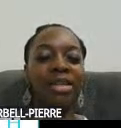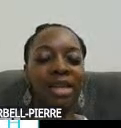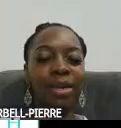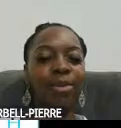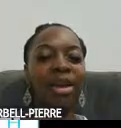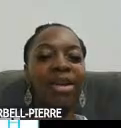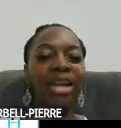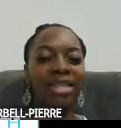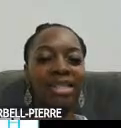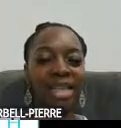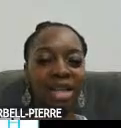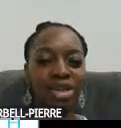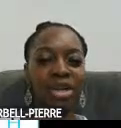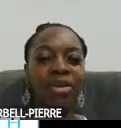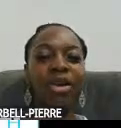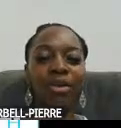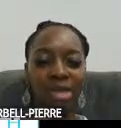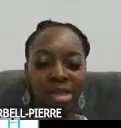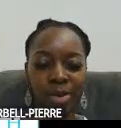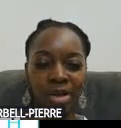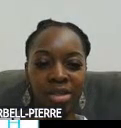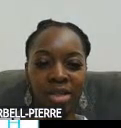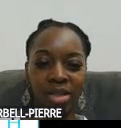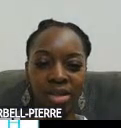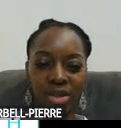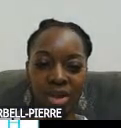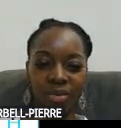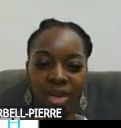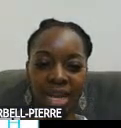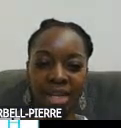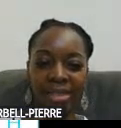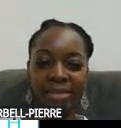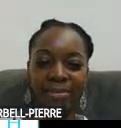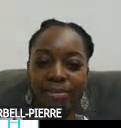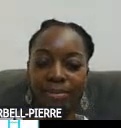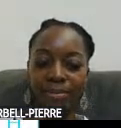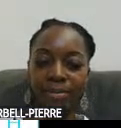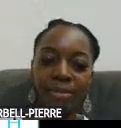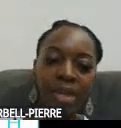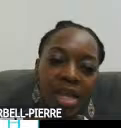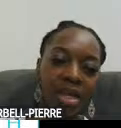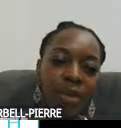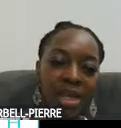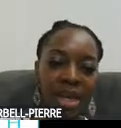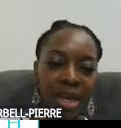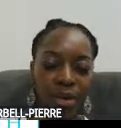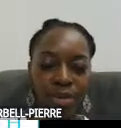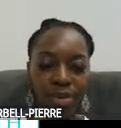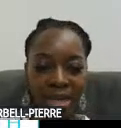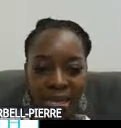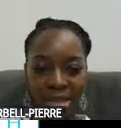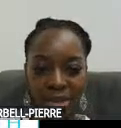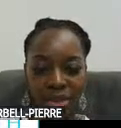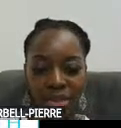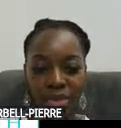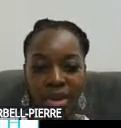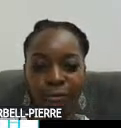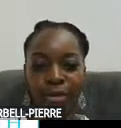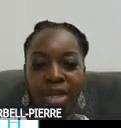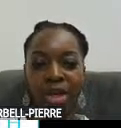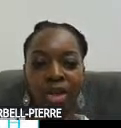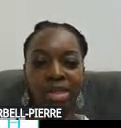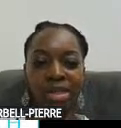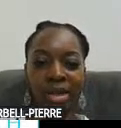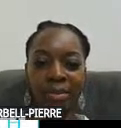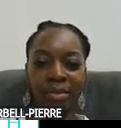be deliberate, intentional, respond, not react. And then quickly, I'll go through the last 3 for